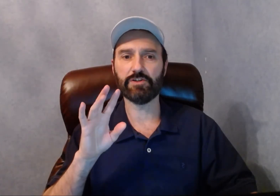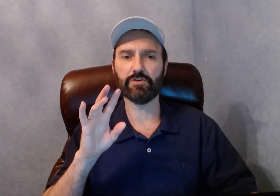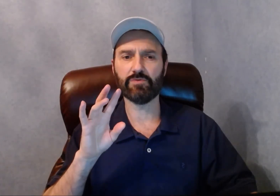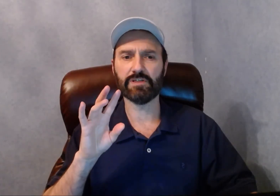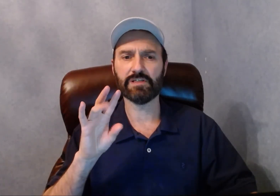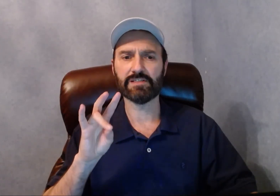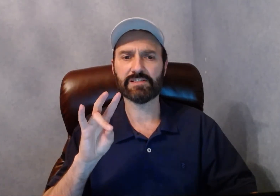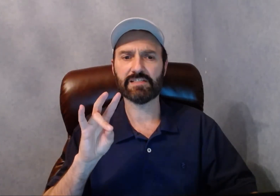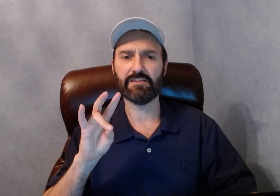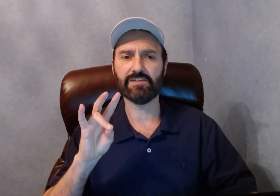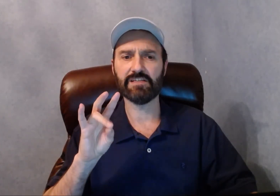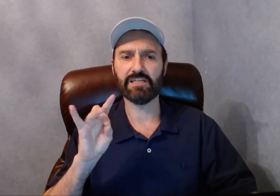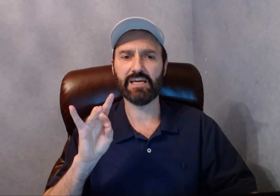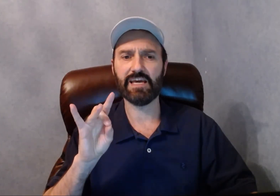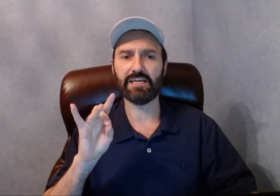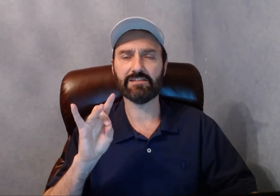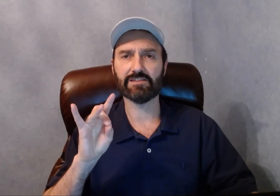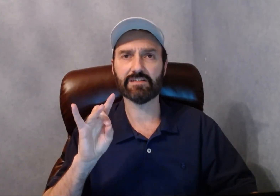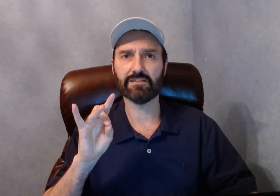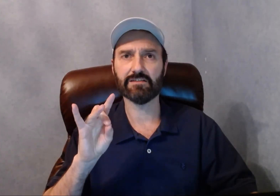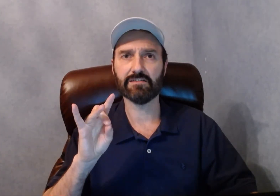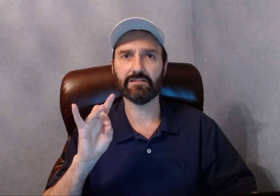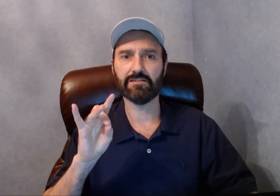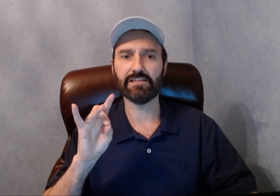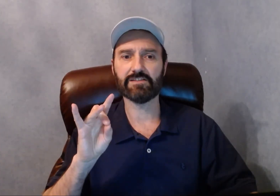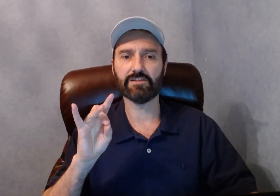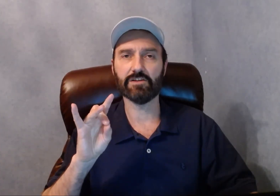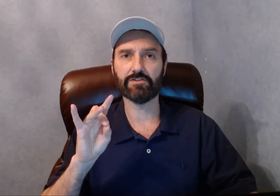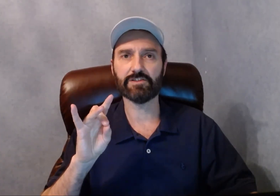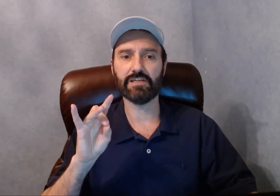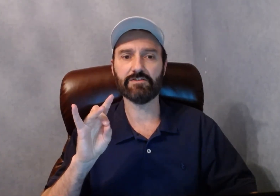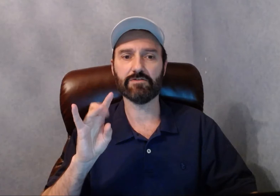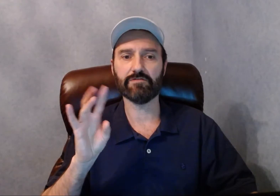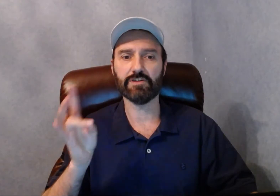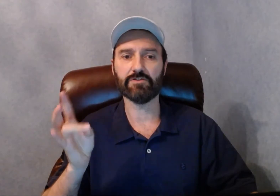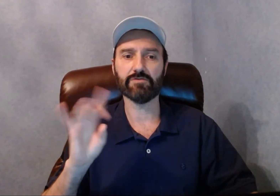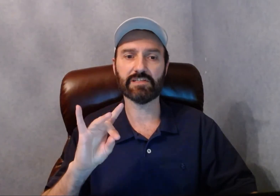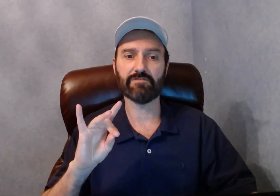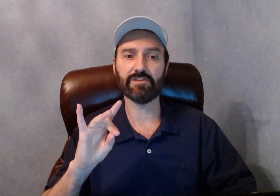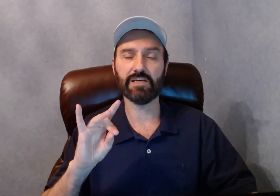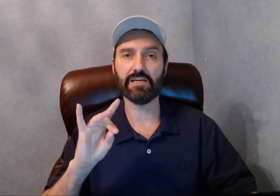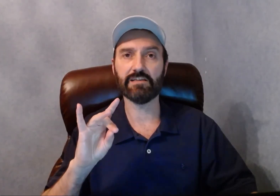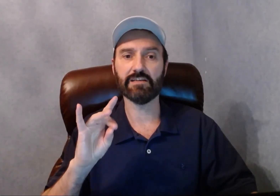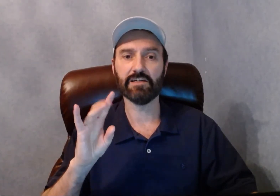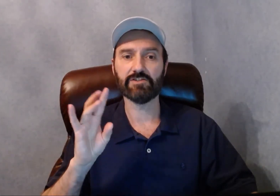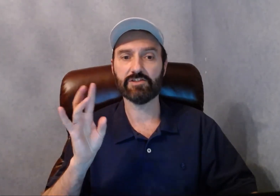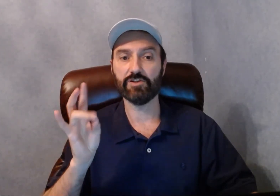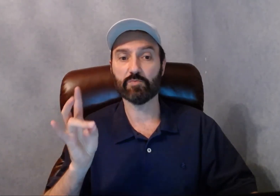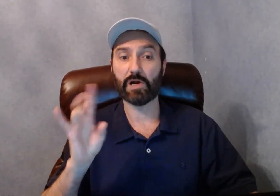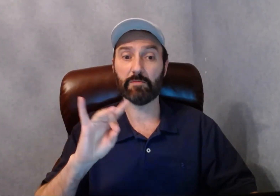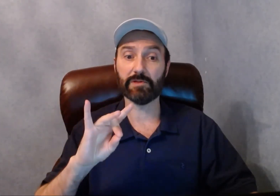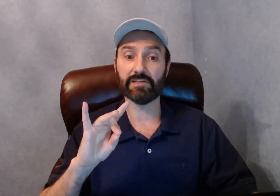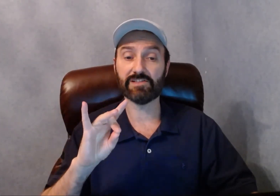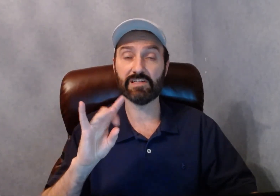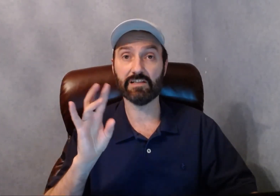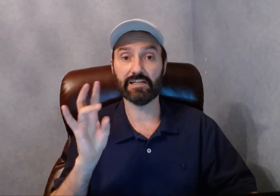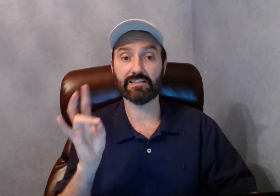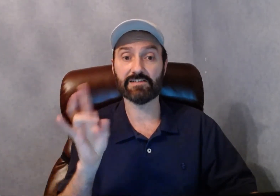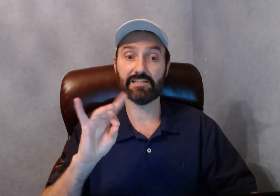do 78, they'd still understand you if you didn't do 78. It's just that you're probably going to see it like this,